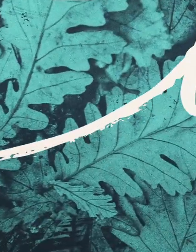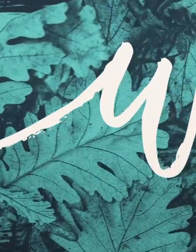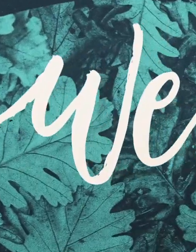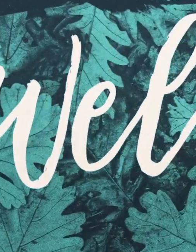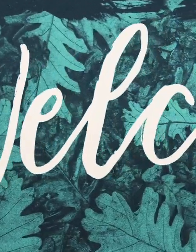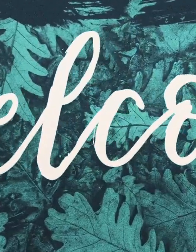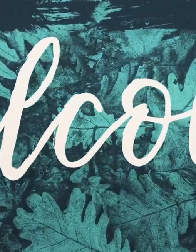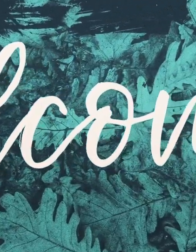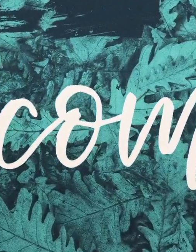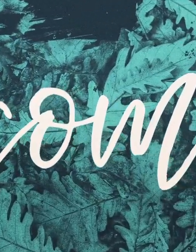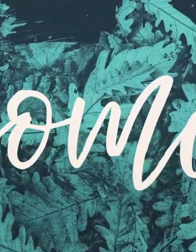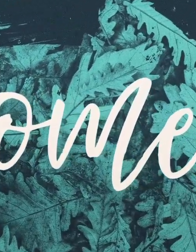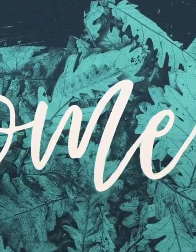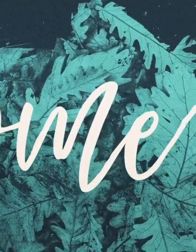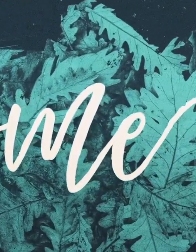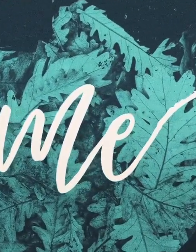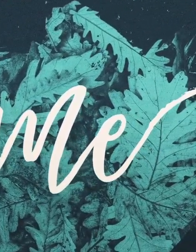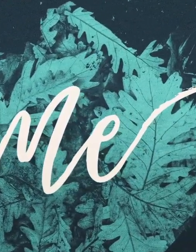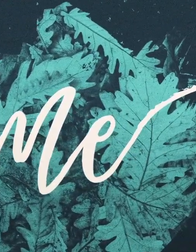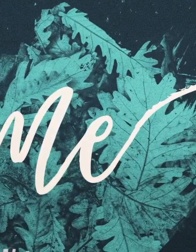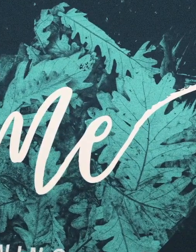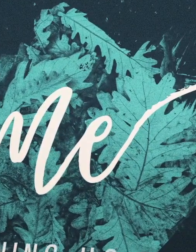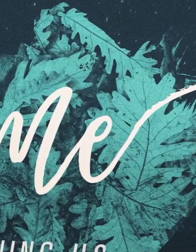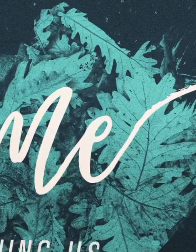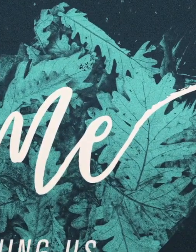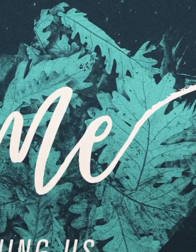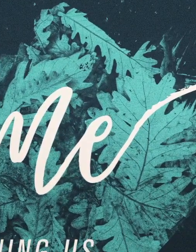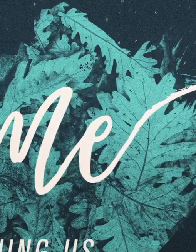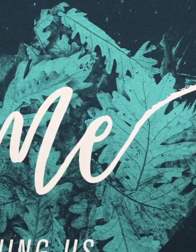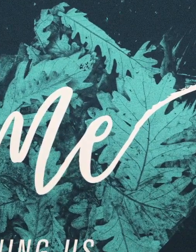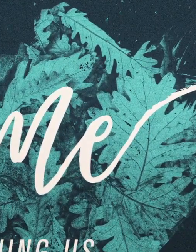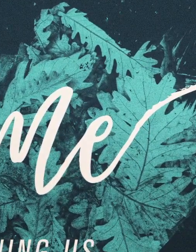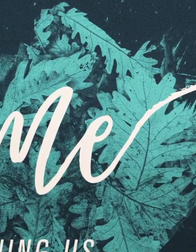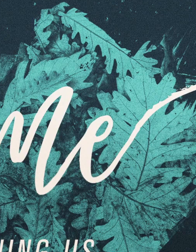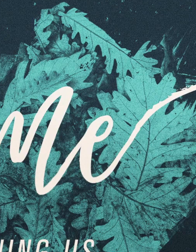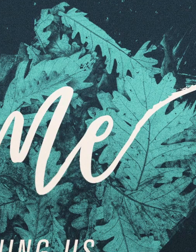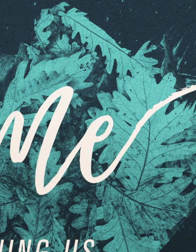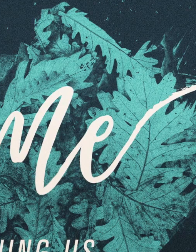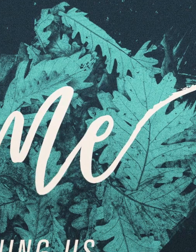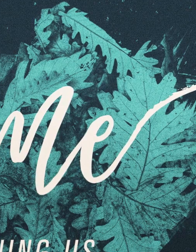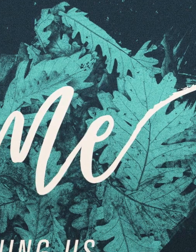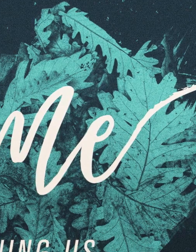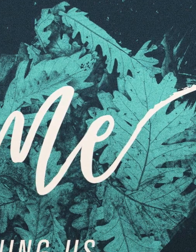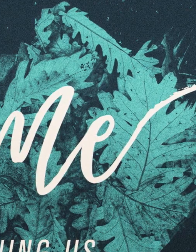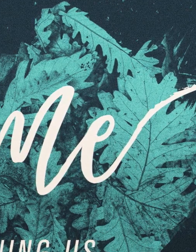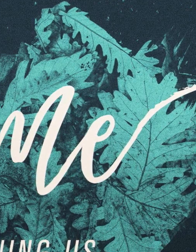Good morning, church. How y'all doing? Tired.